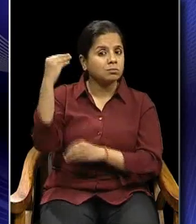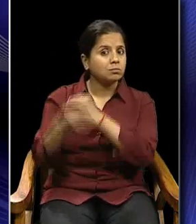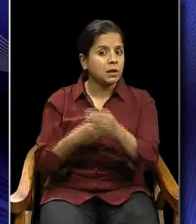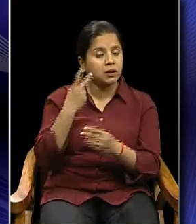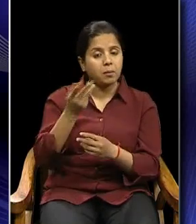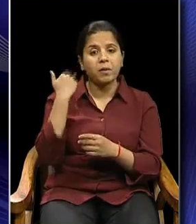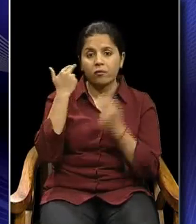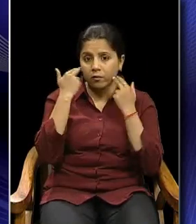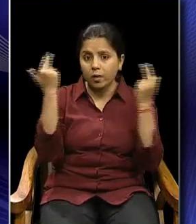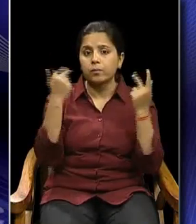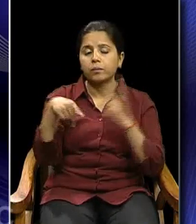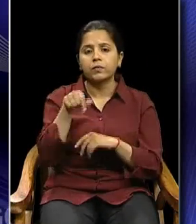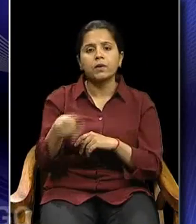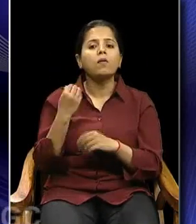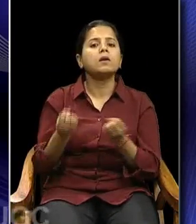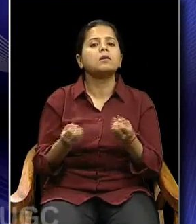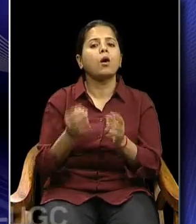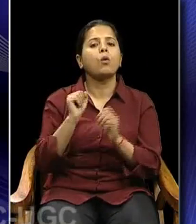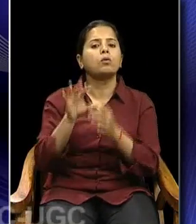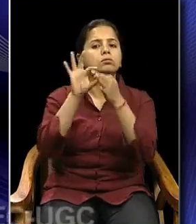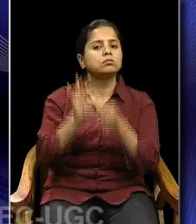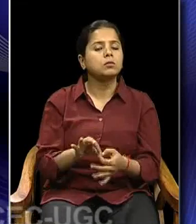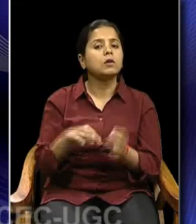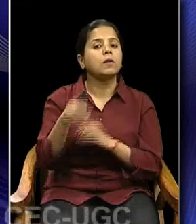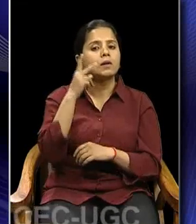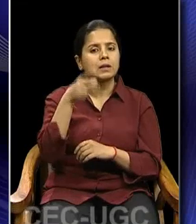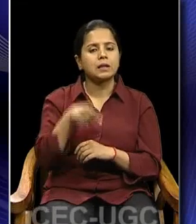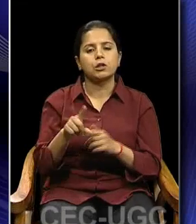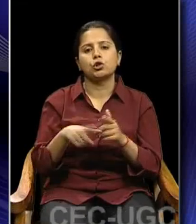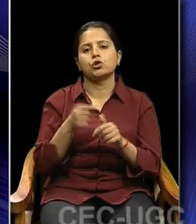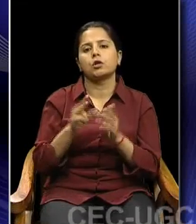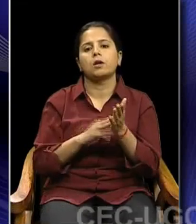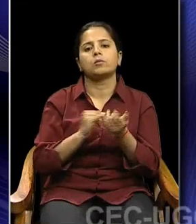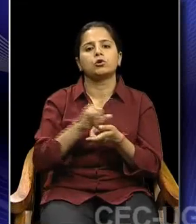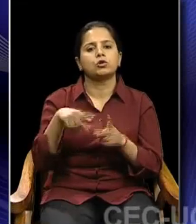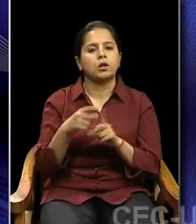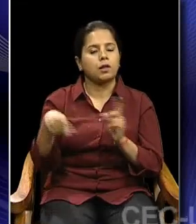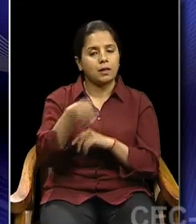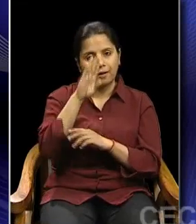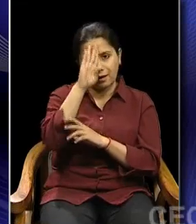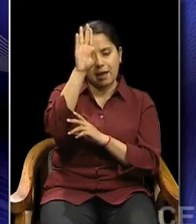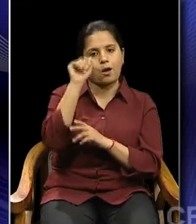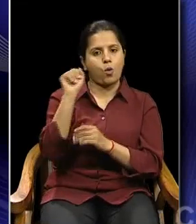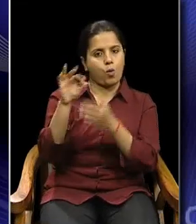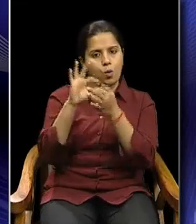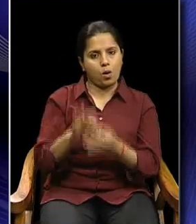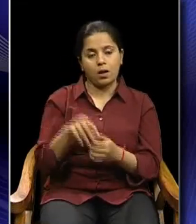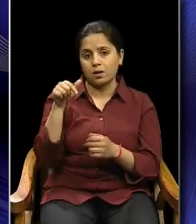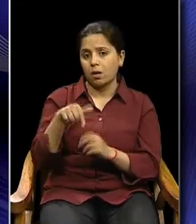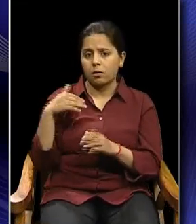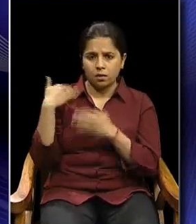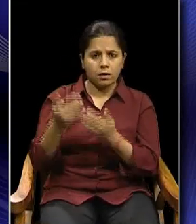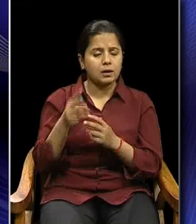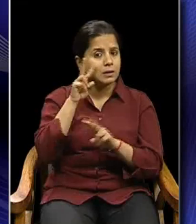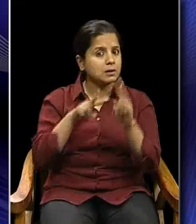in its institution is associated mostly with Jamshed, the mythical Iranian king. And till today it is